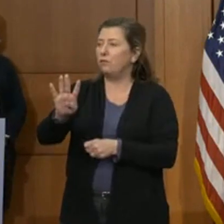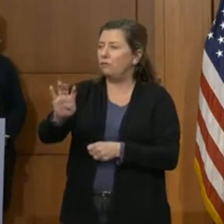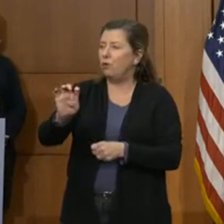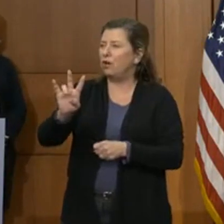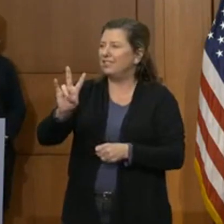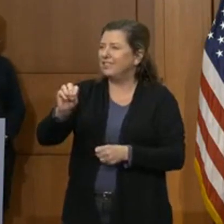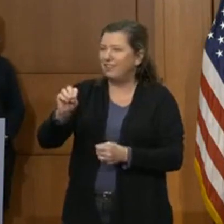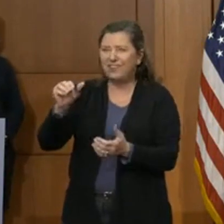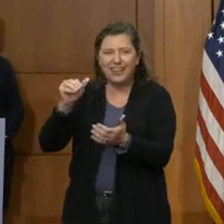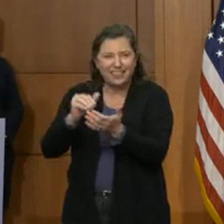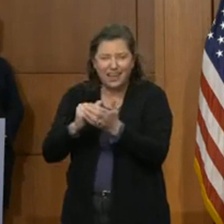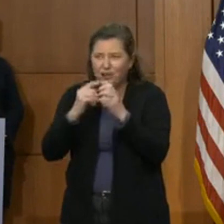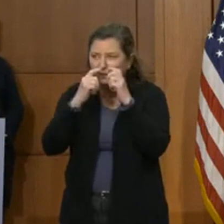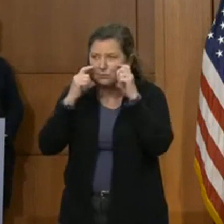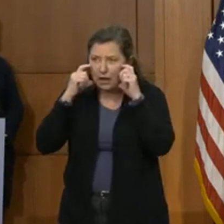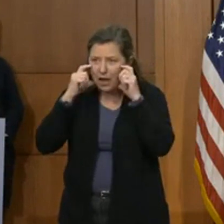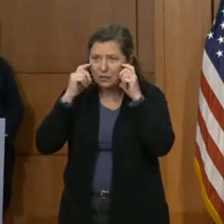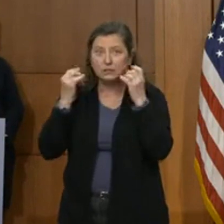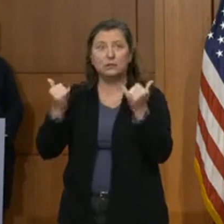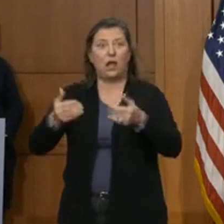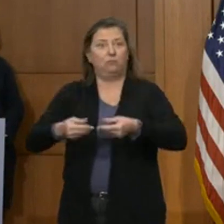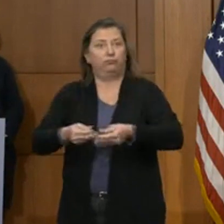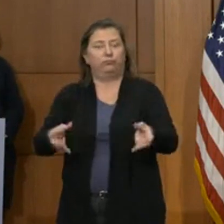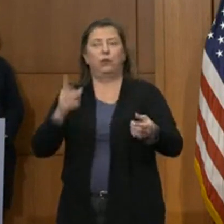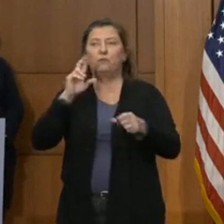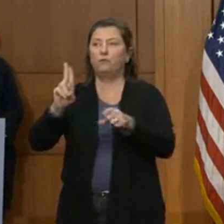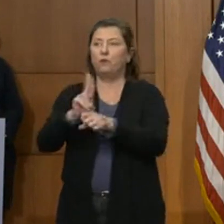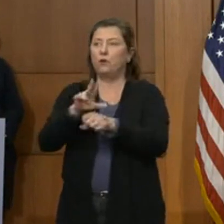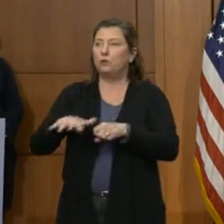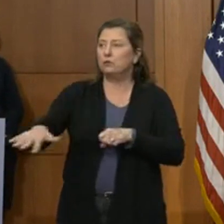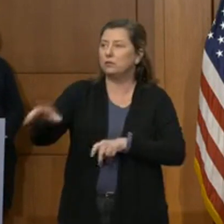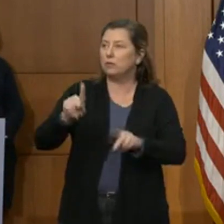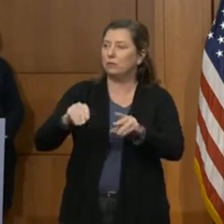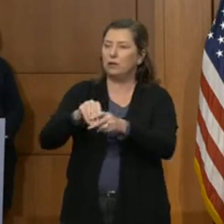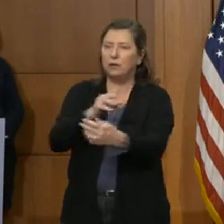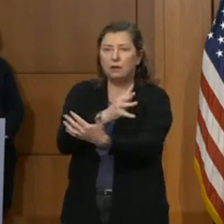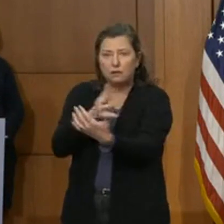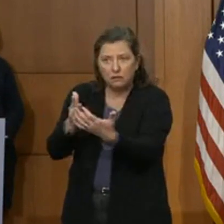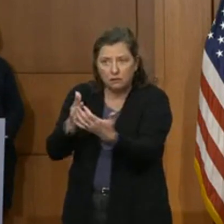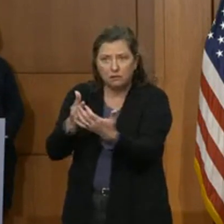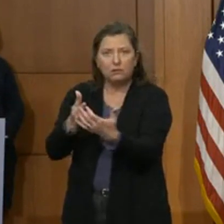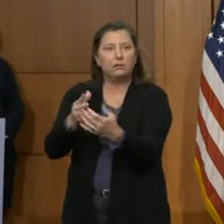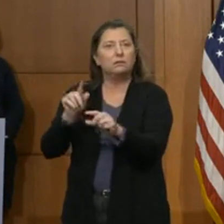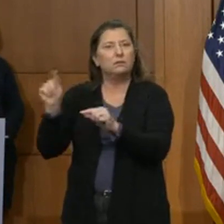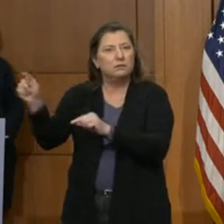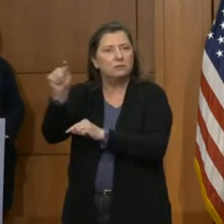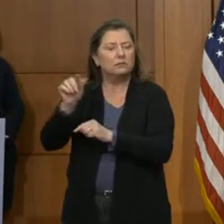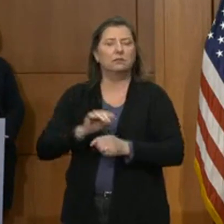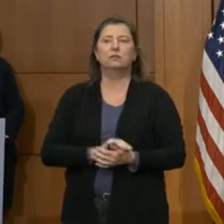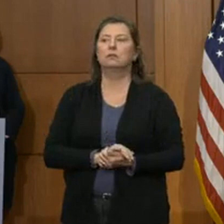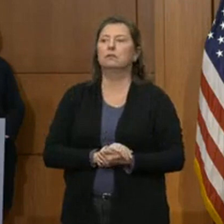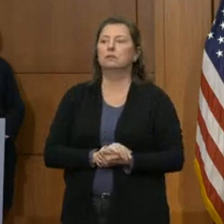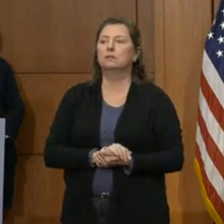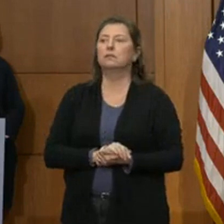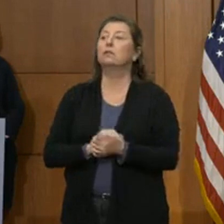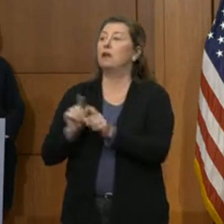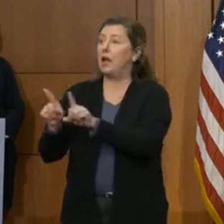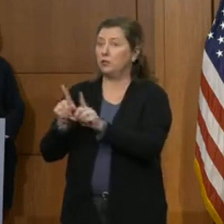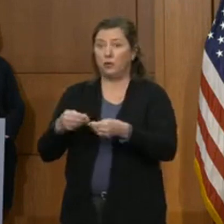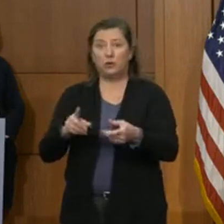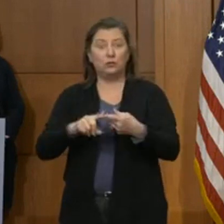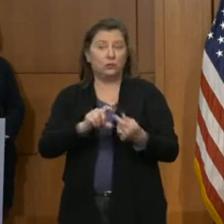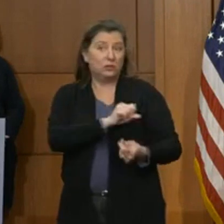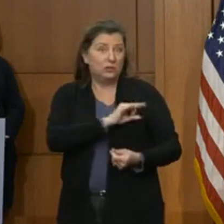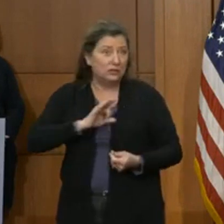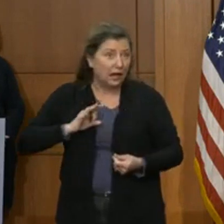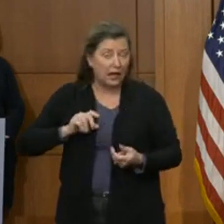470,000 masks, which are being distributed for use by people who are incarcerated in correction facilities, as well as staff,